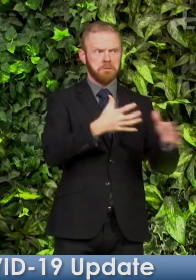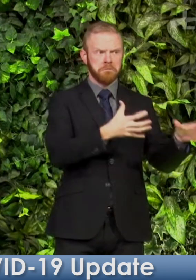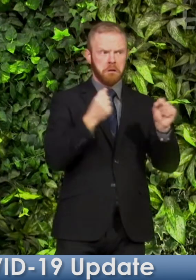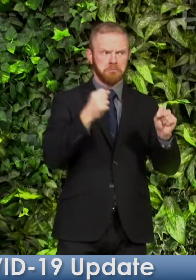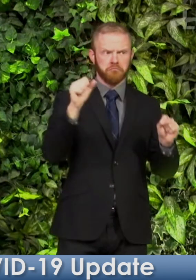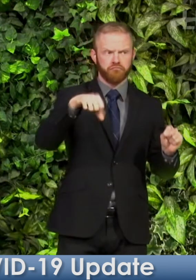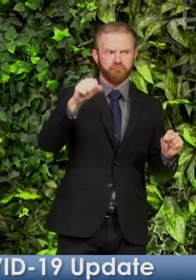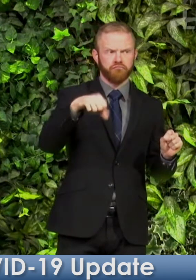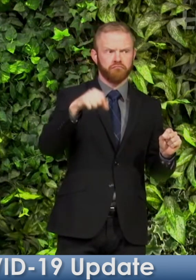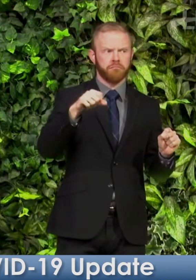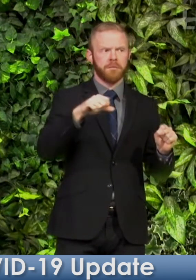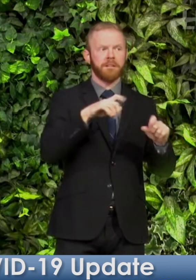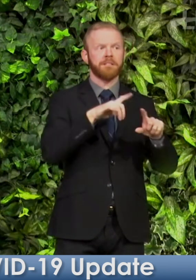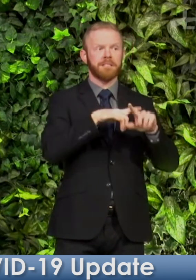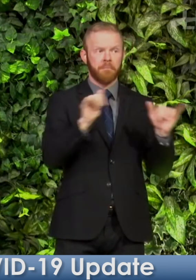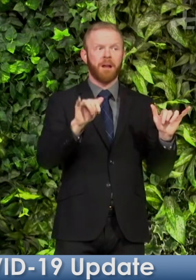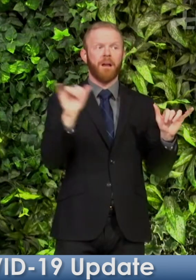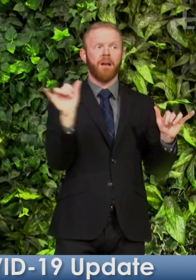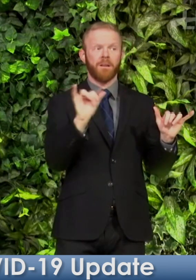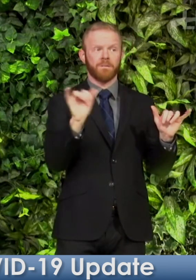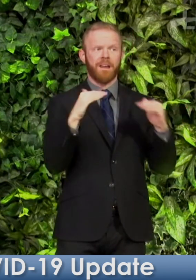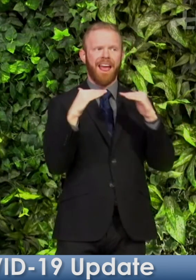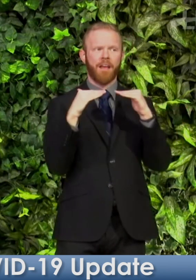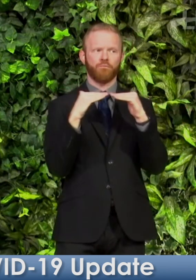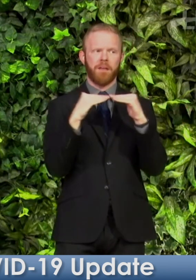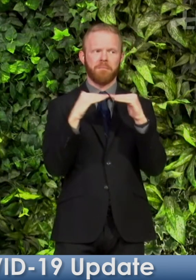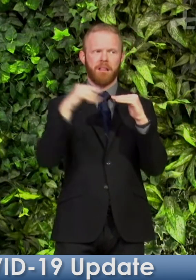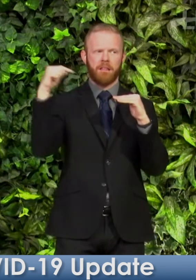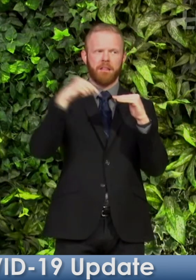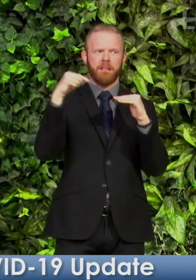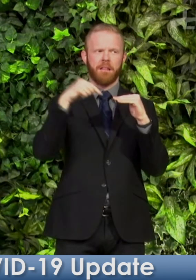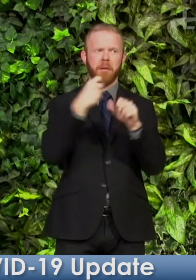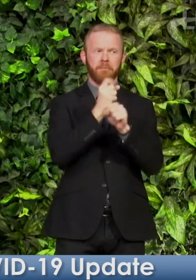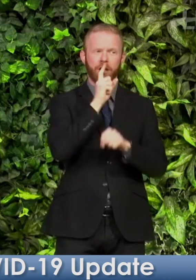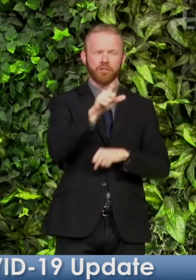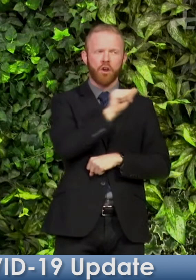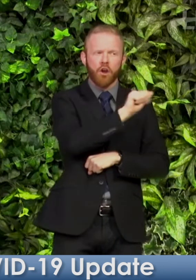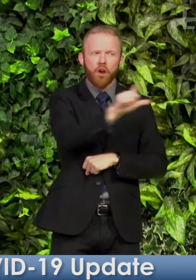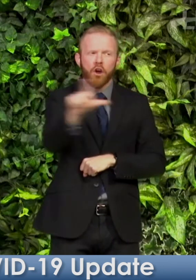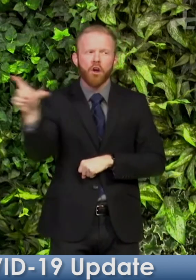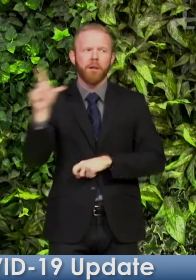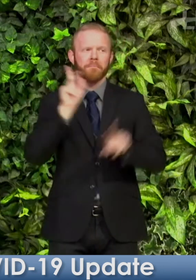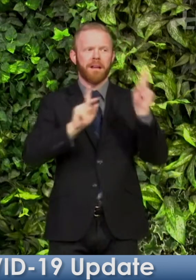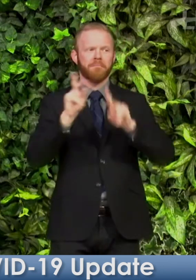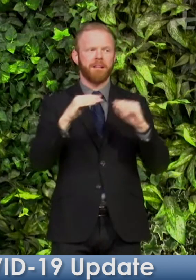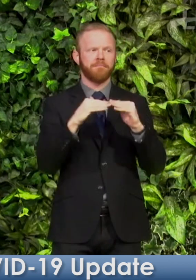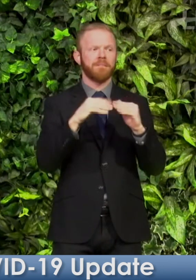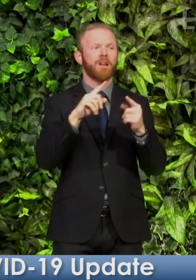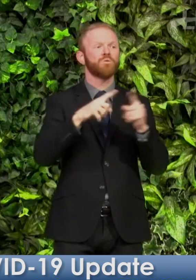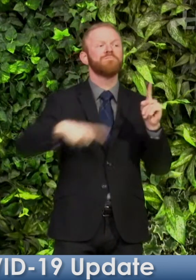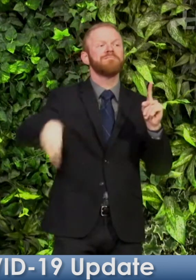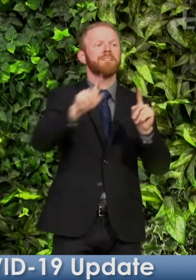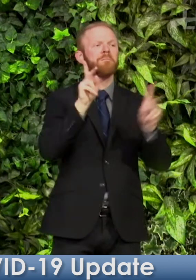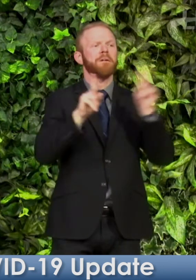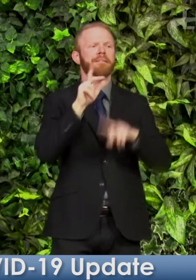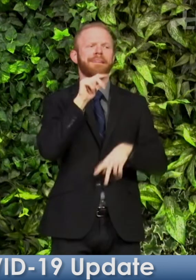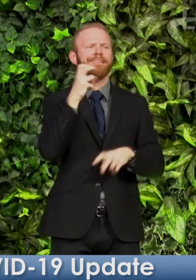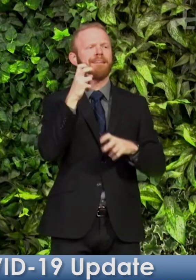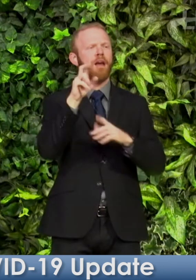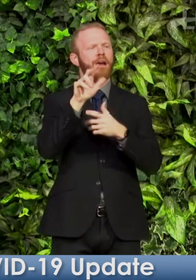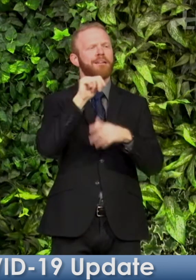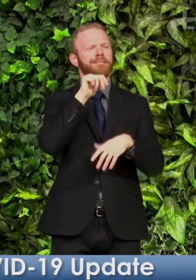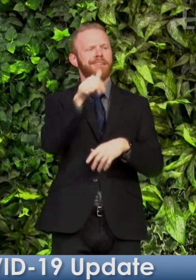brought vaccinations to their underserved neighborhoods that have been disproportionately affected by this terrible